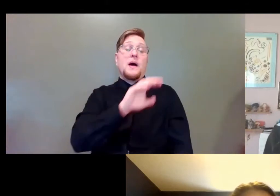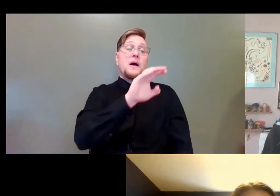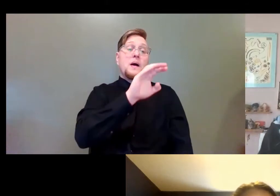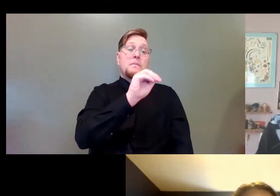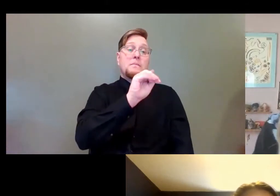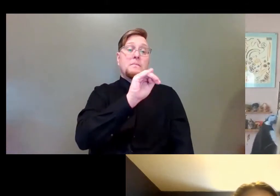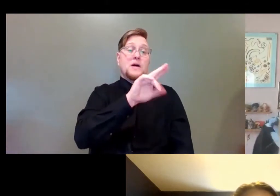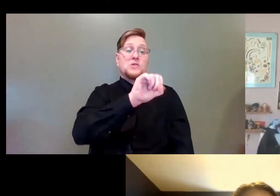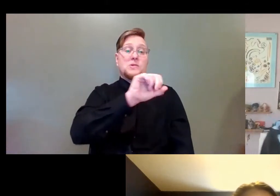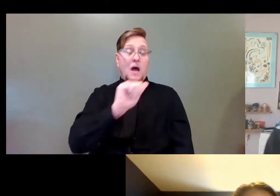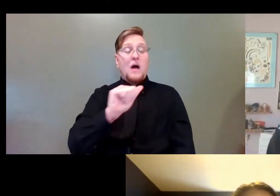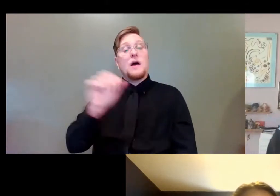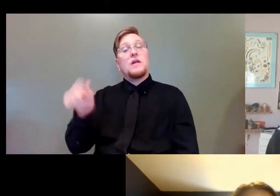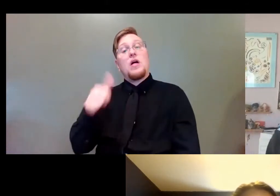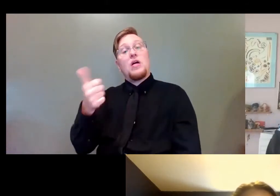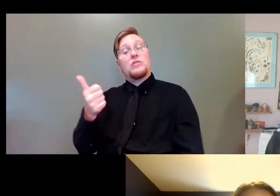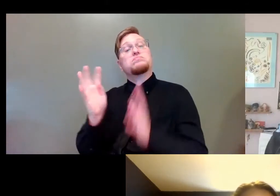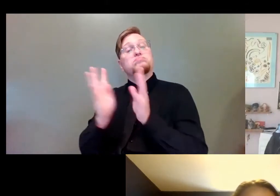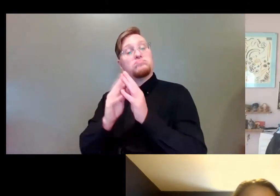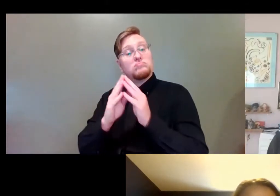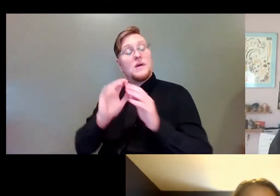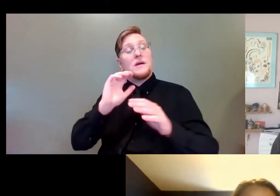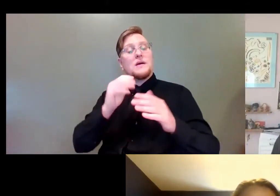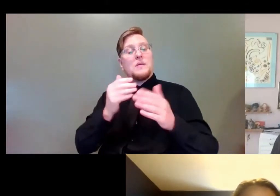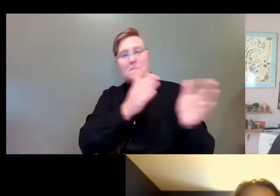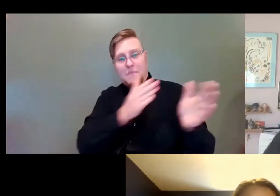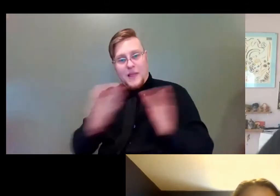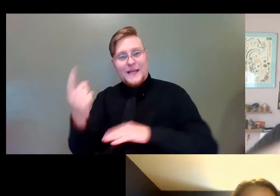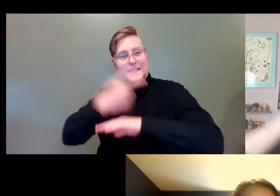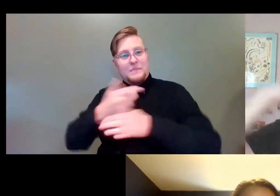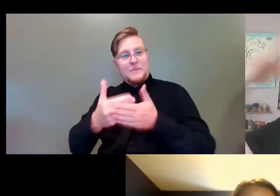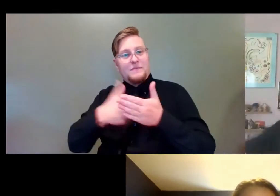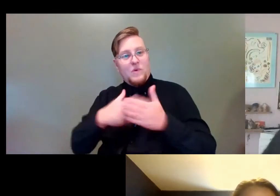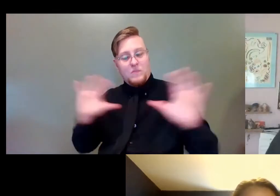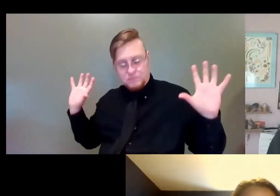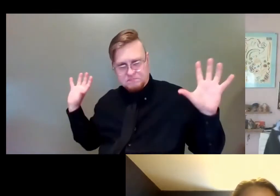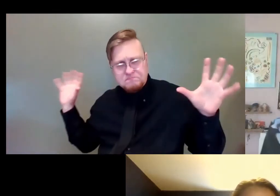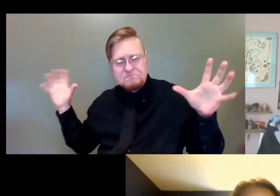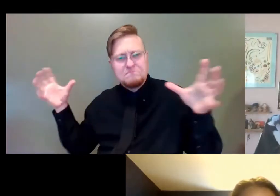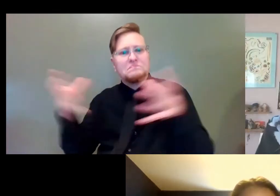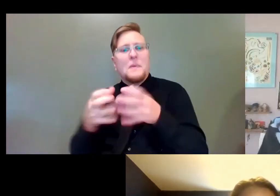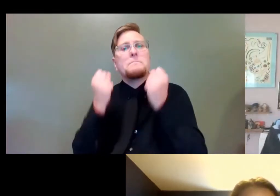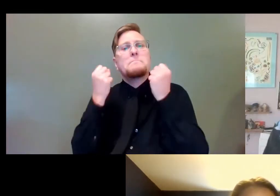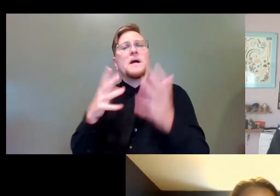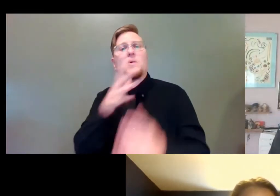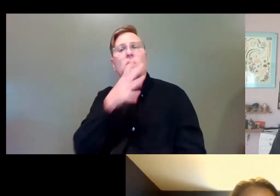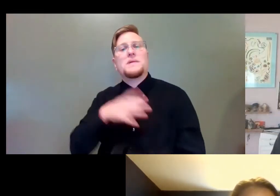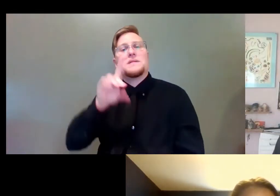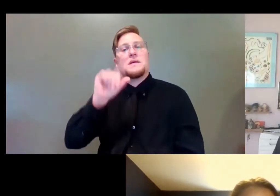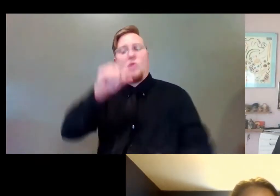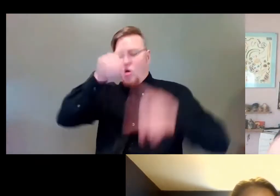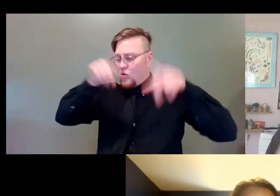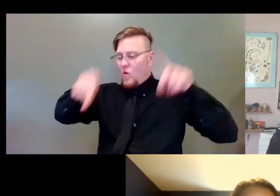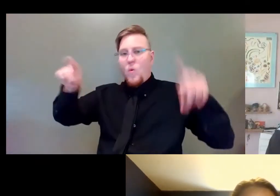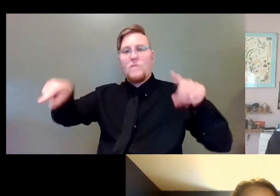a symposium a day before the Beijing conference, bringing together many, many disabled women from all over the